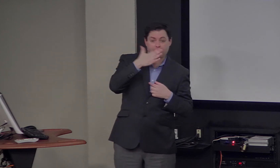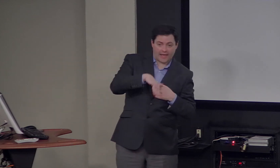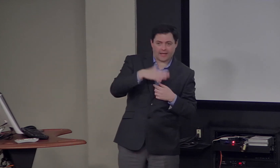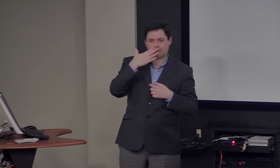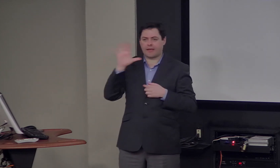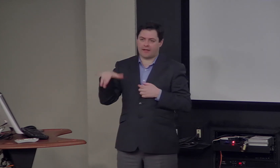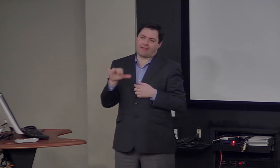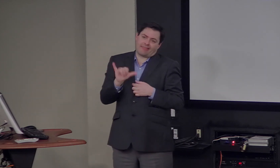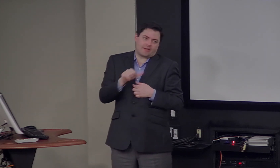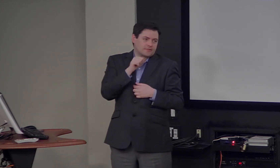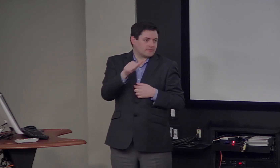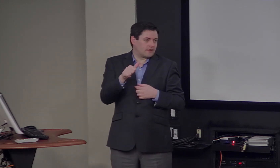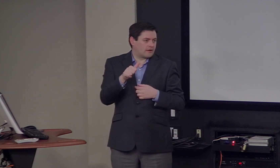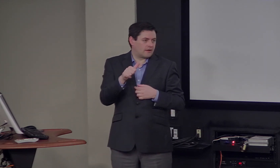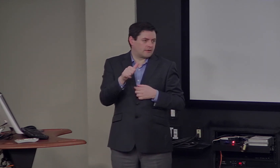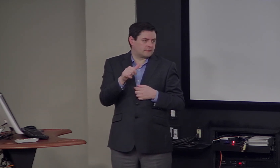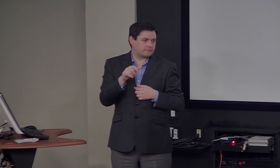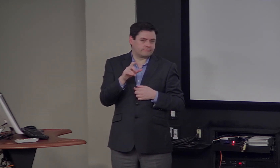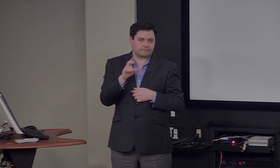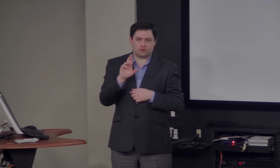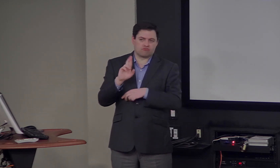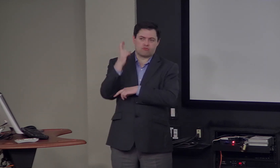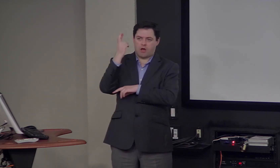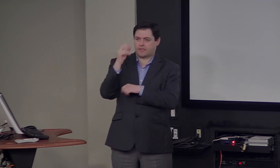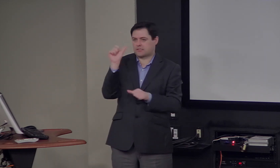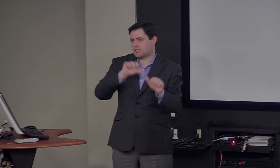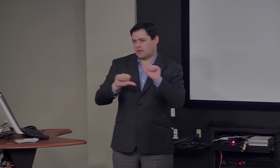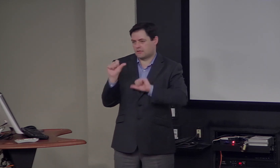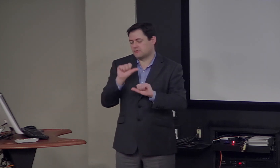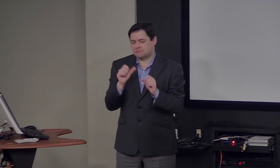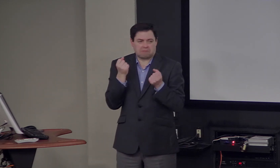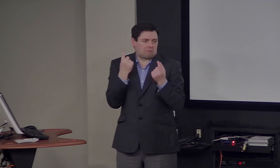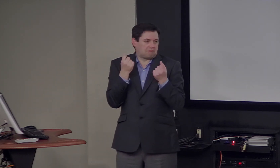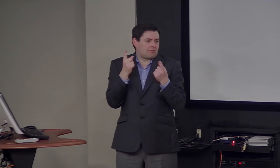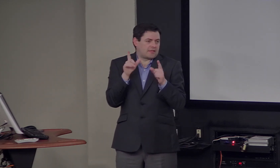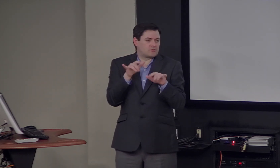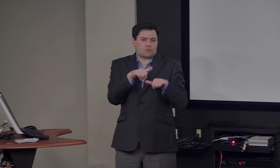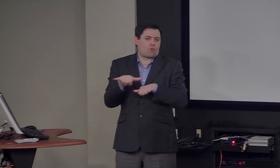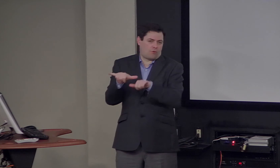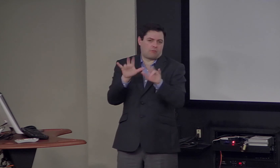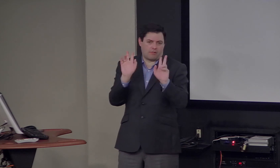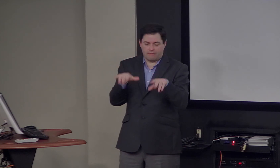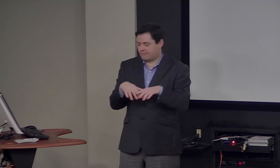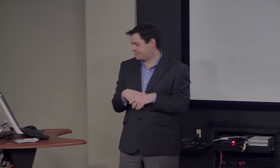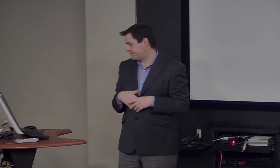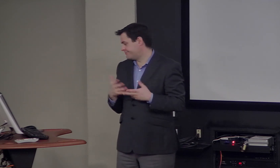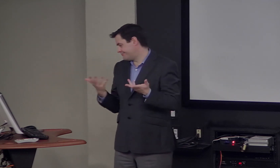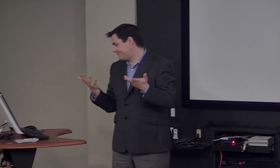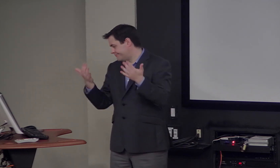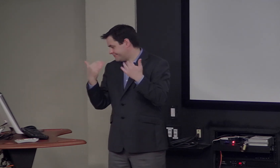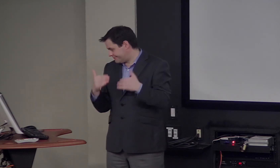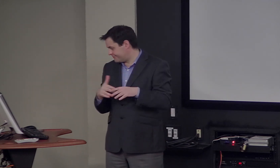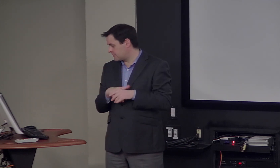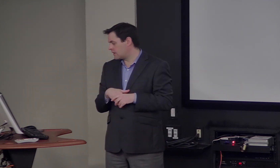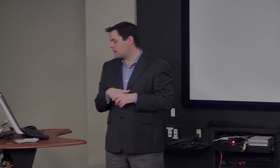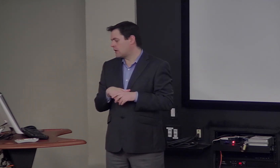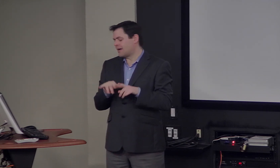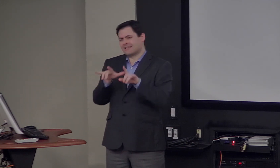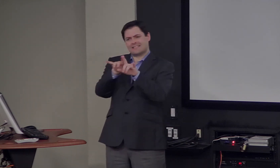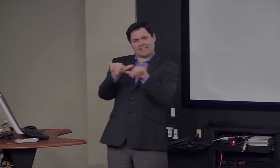the instruction is given in such a way that they're able to understand it, then they're going to do well. Not rocket science there, right? That's pretty